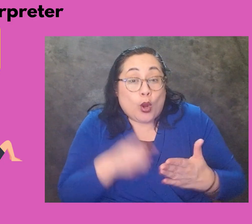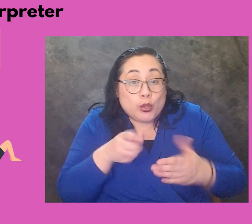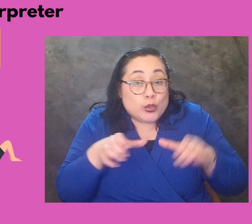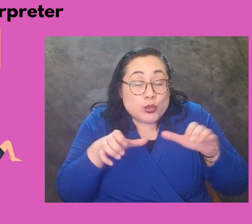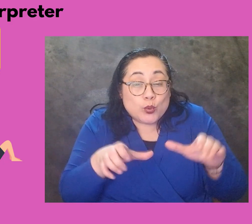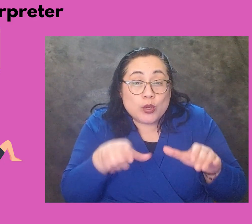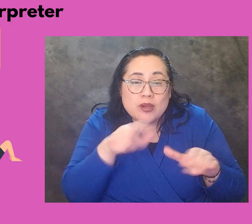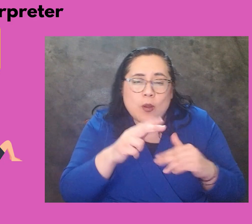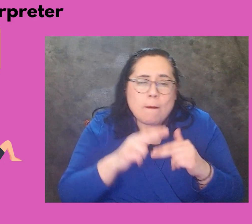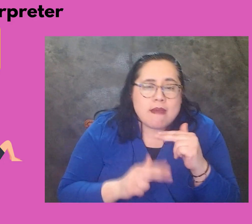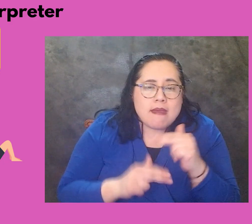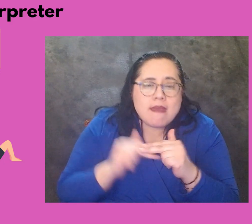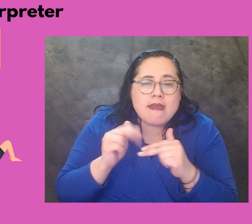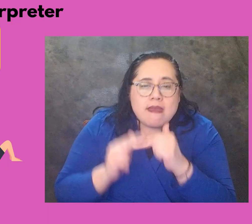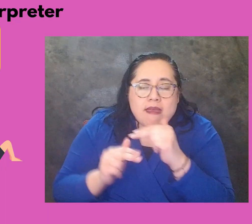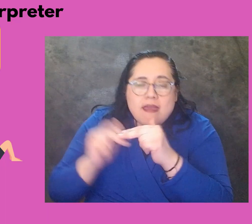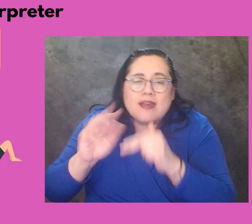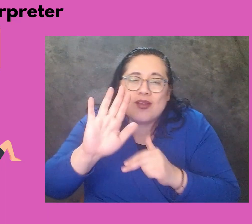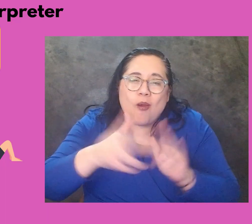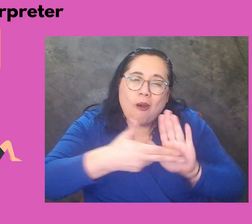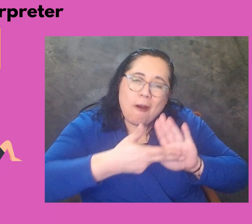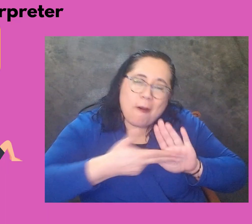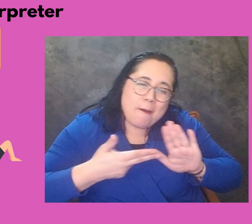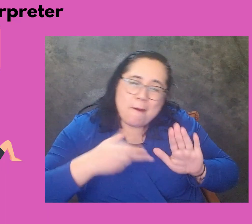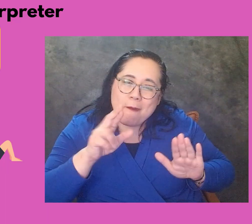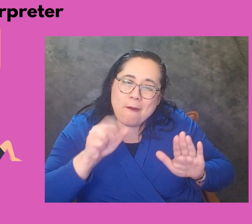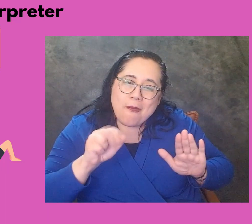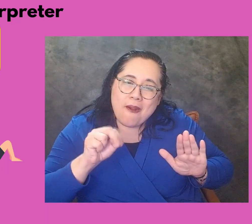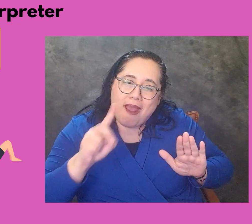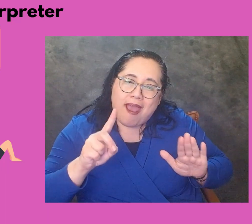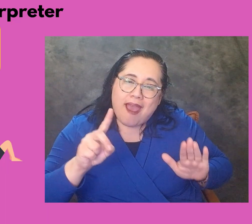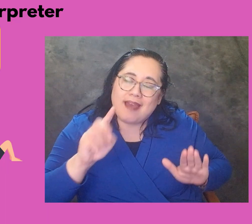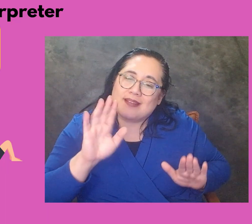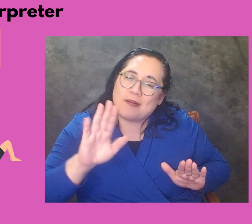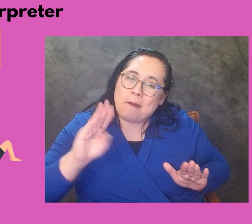What you're doing right now is building your brand.